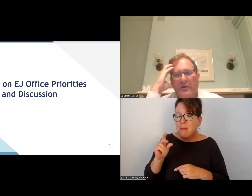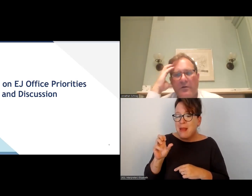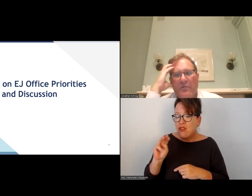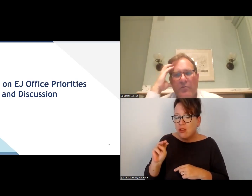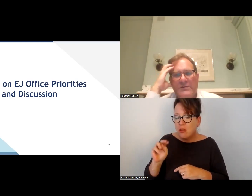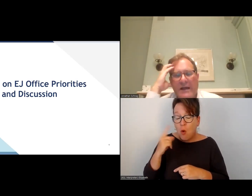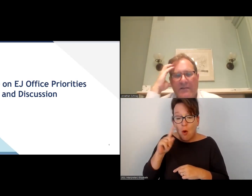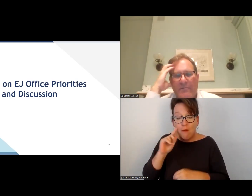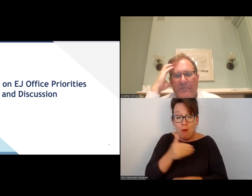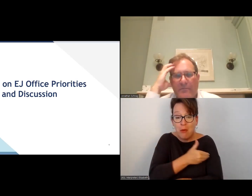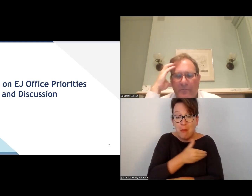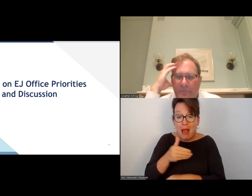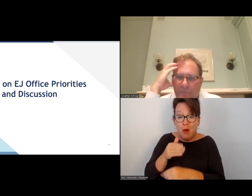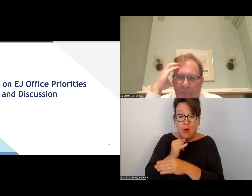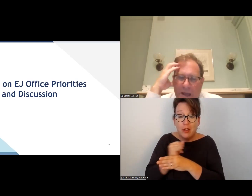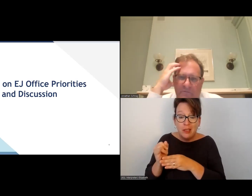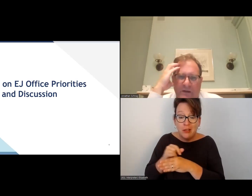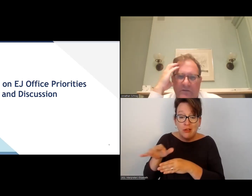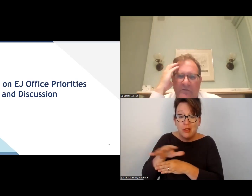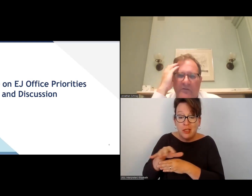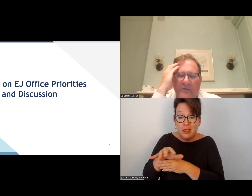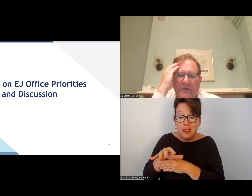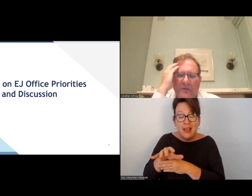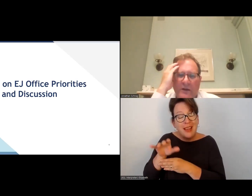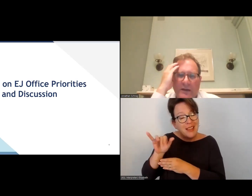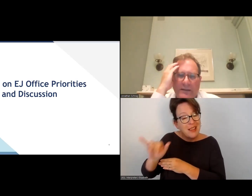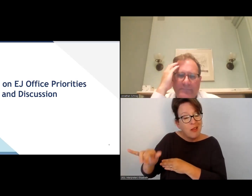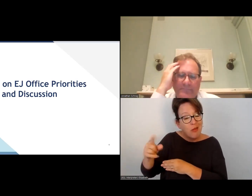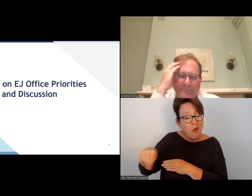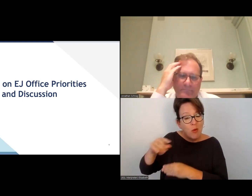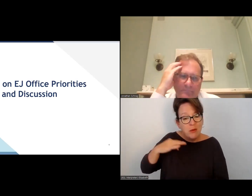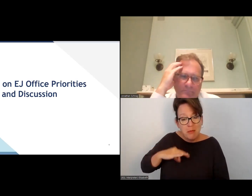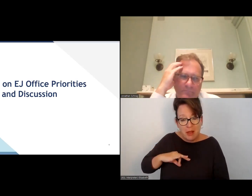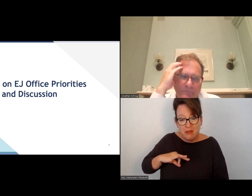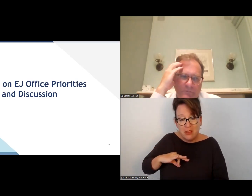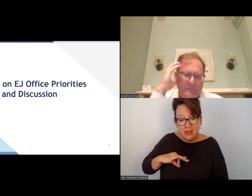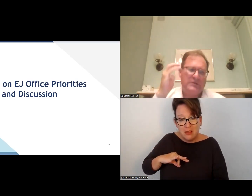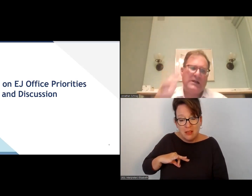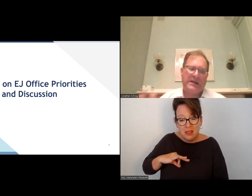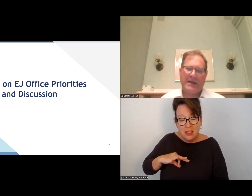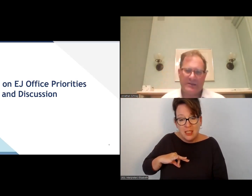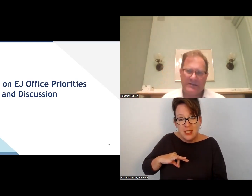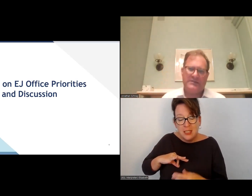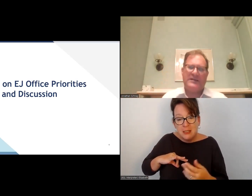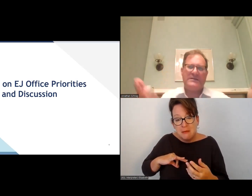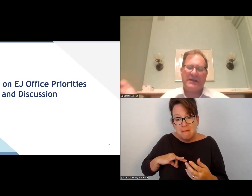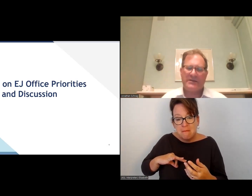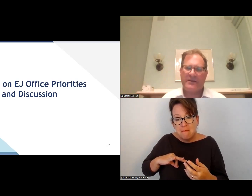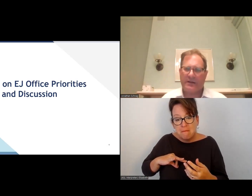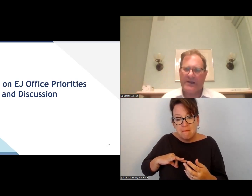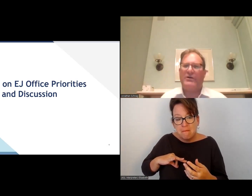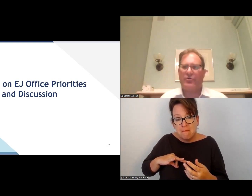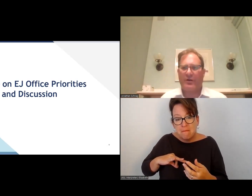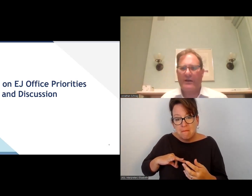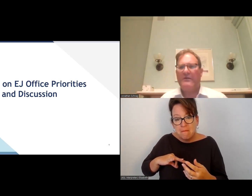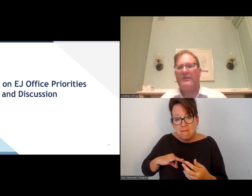generally, was that the benefits kind of get sent into